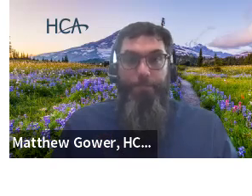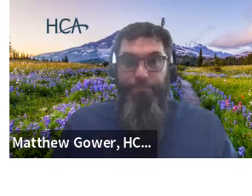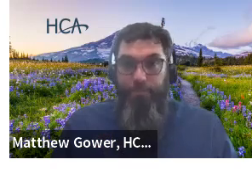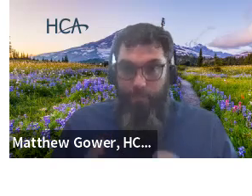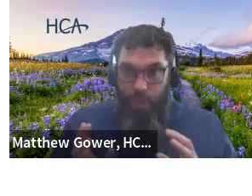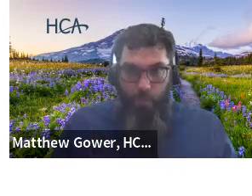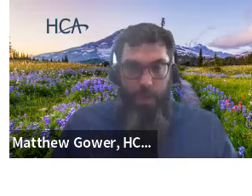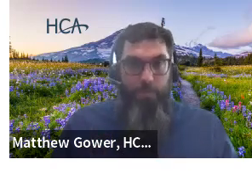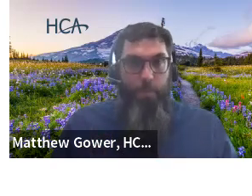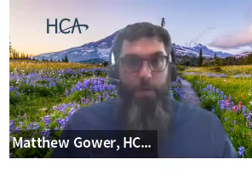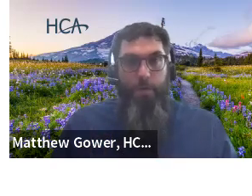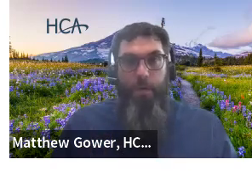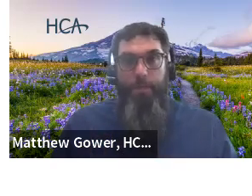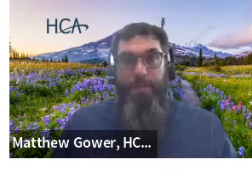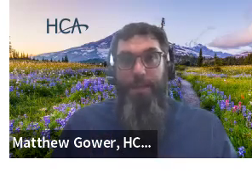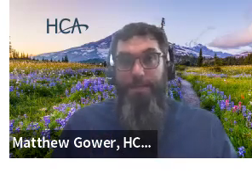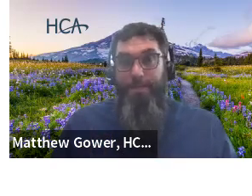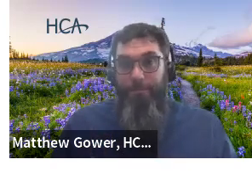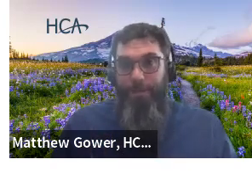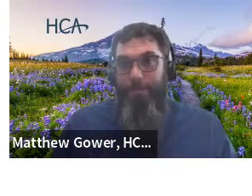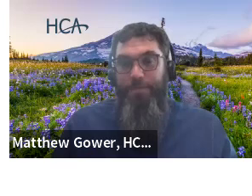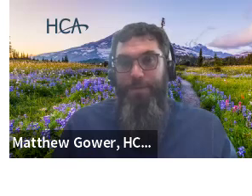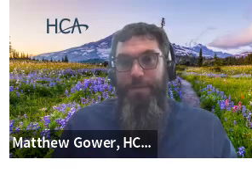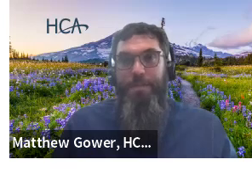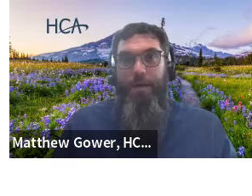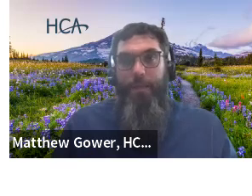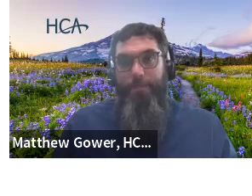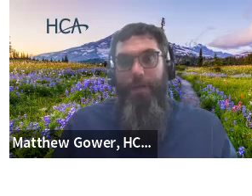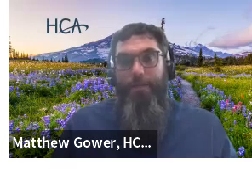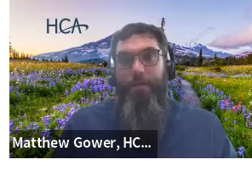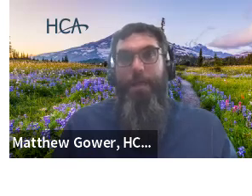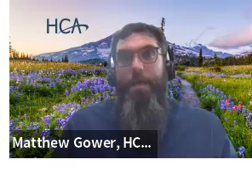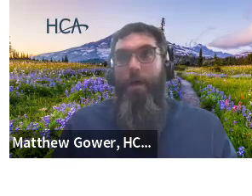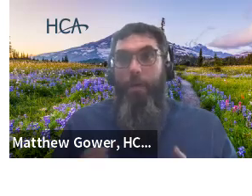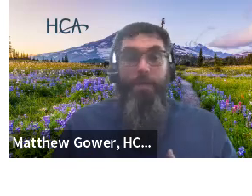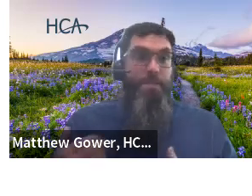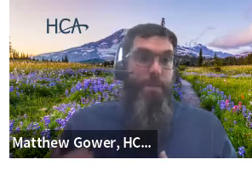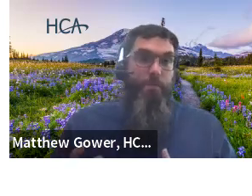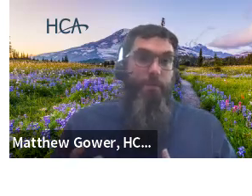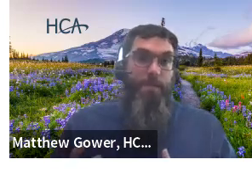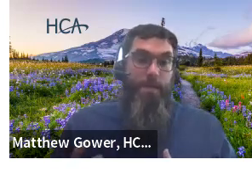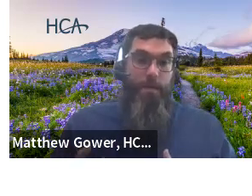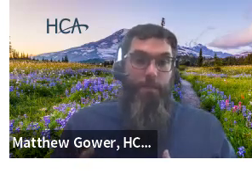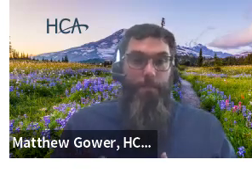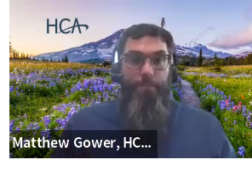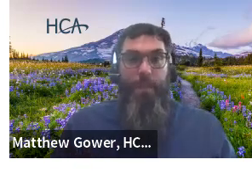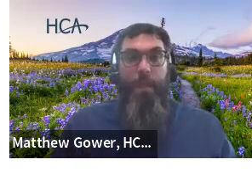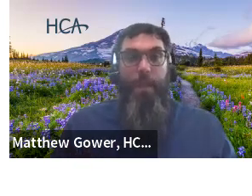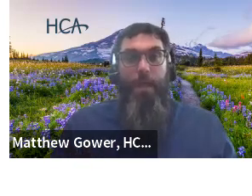grant. We have reporting requirements and certain funding restrictions on that block grant on what we can spend those funds